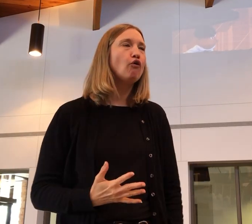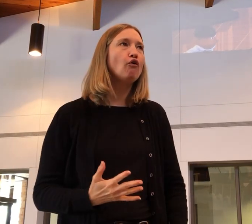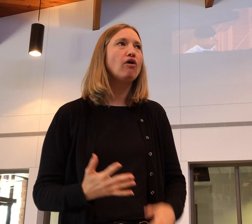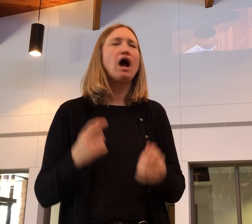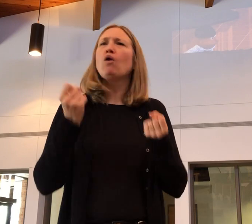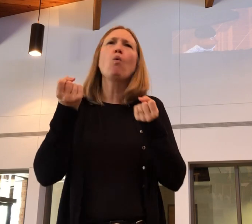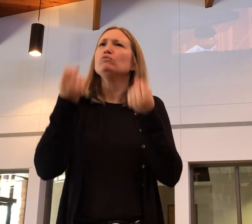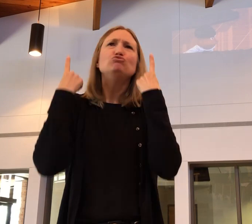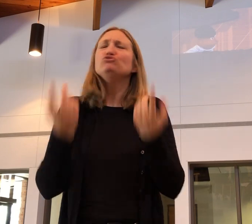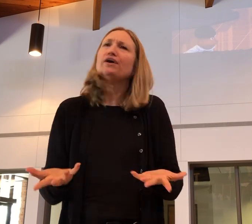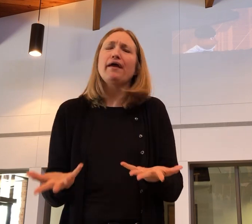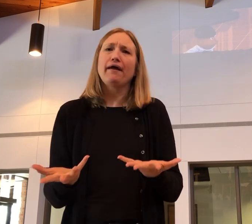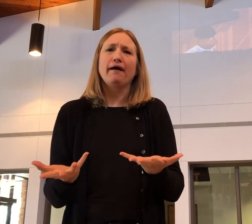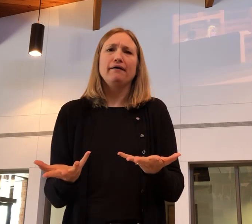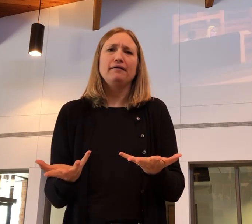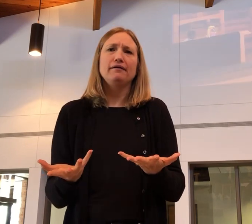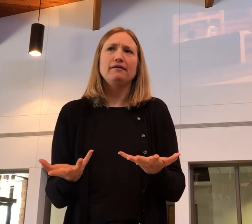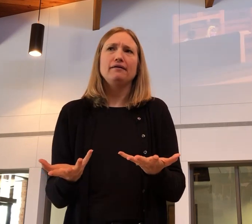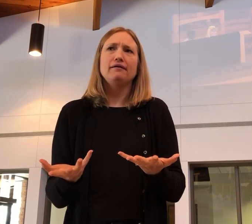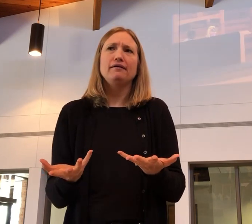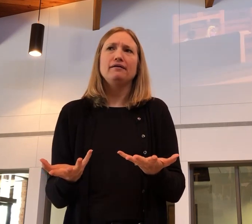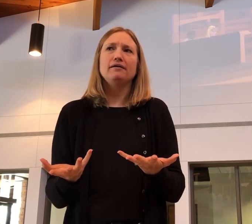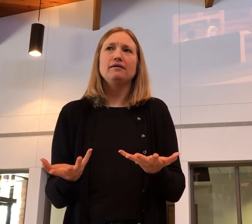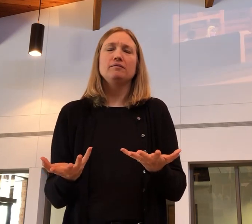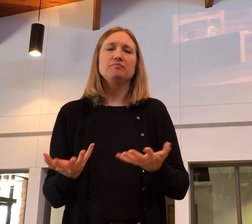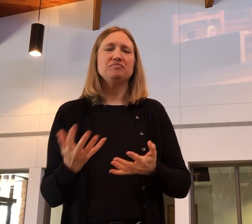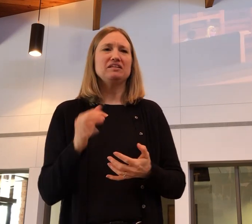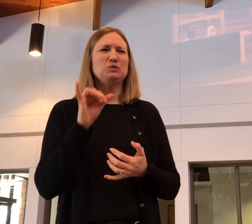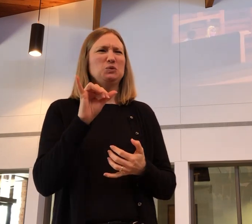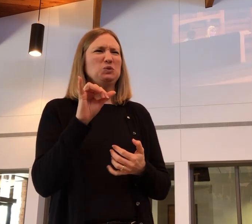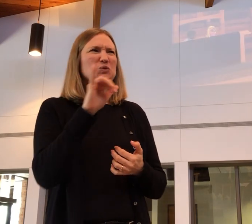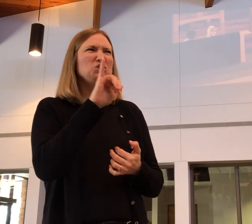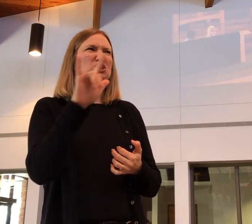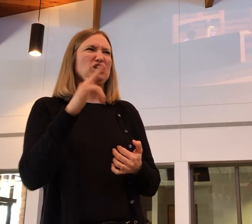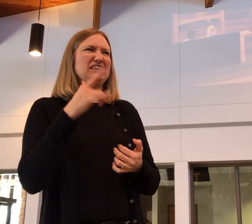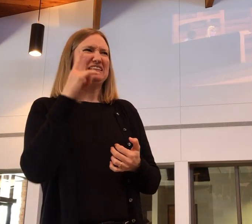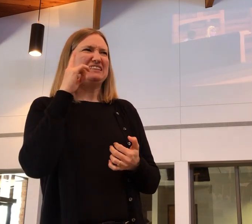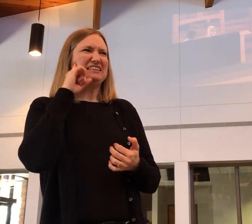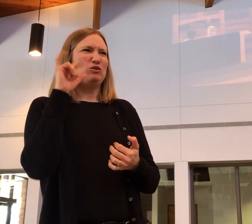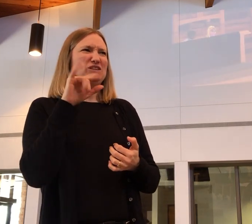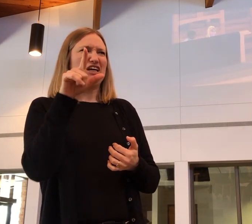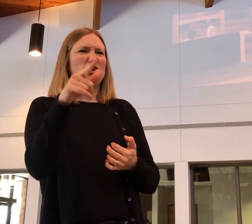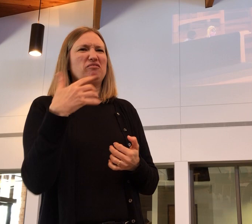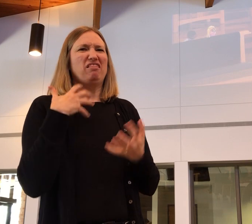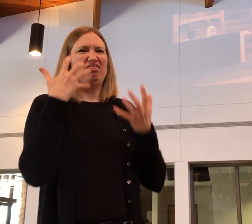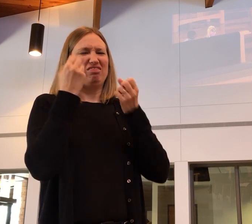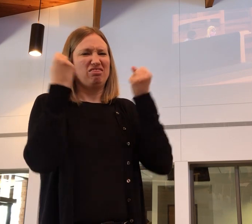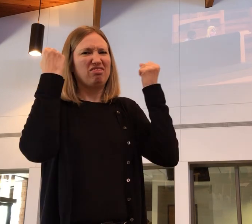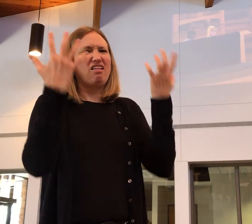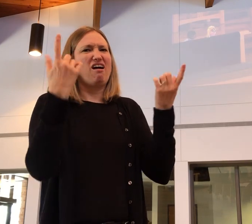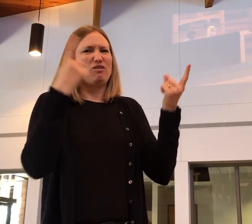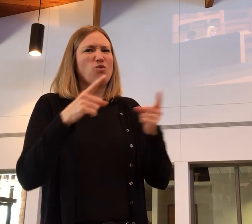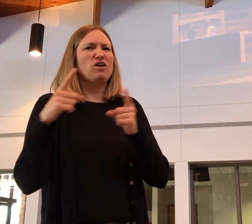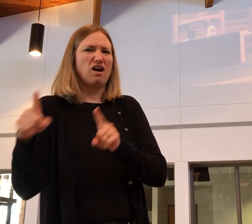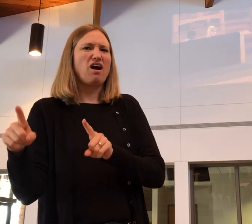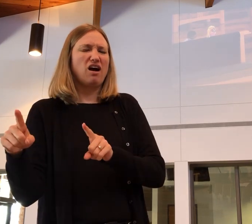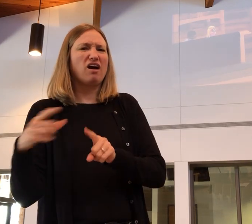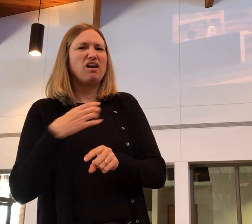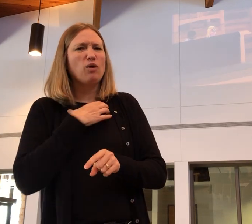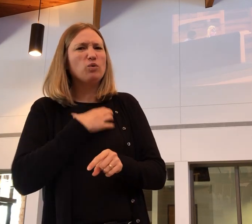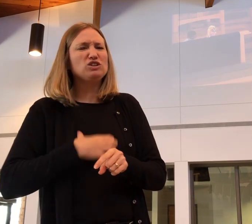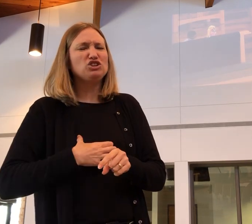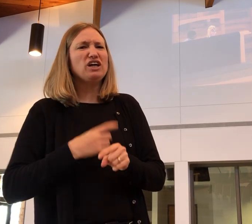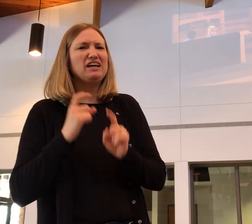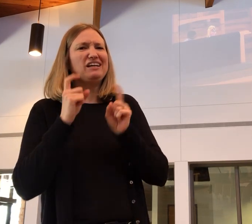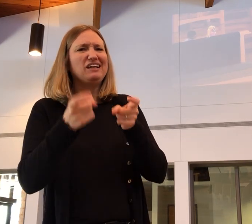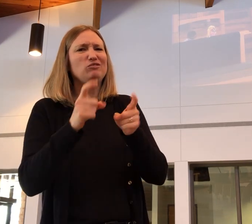don't understand. Wow, Jill, that sounds like you have a lot going on. And I wish I could